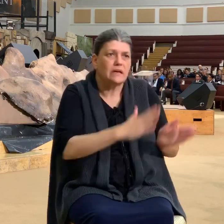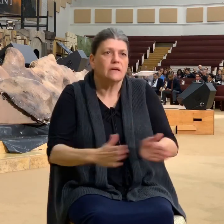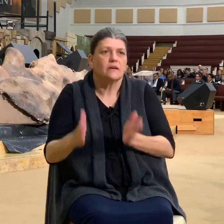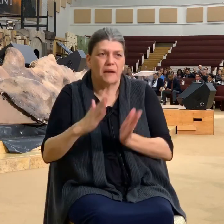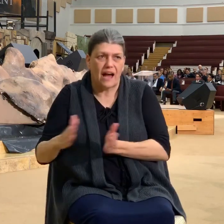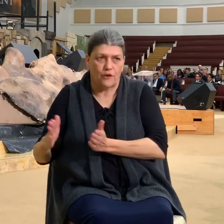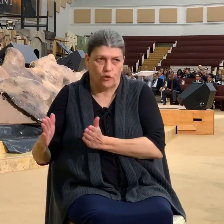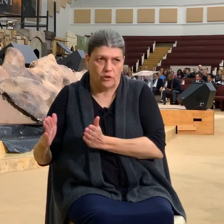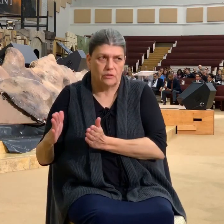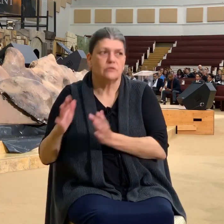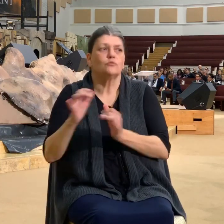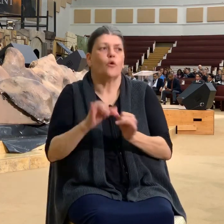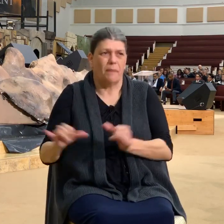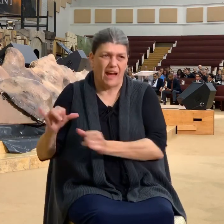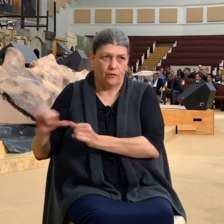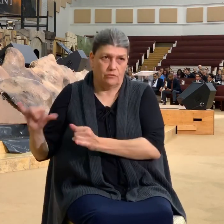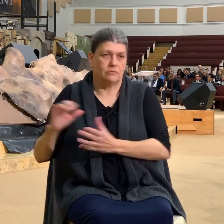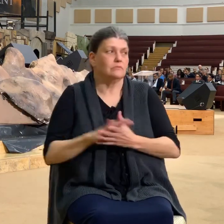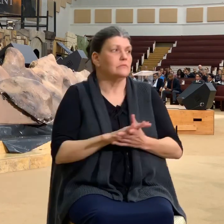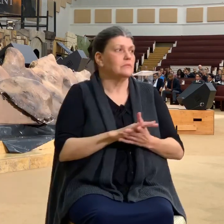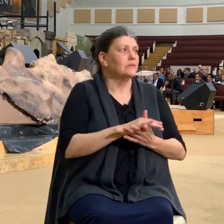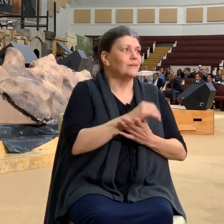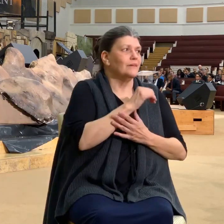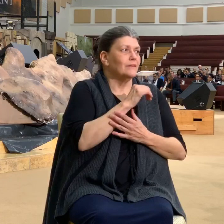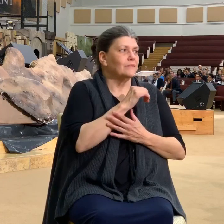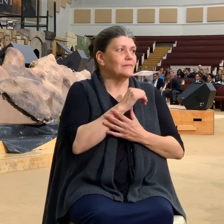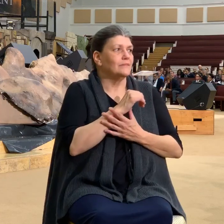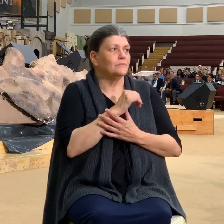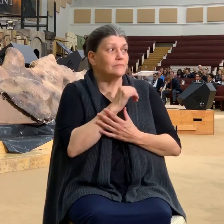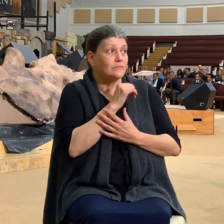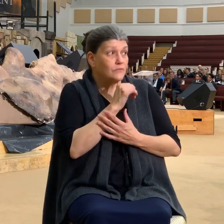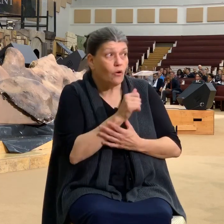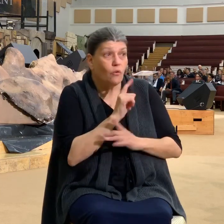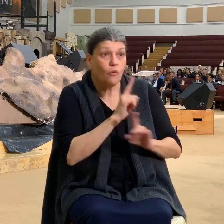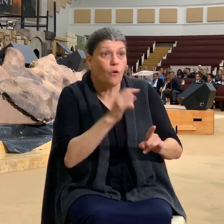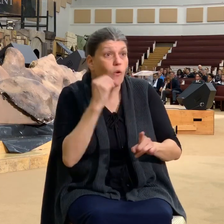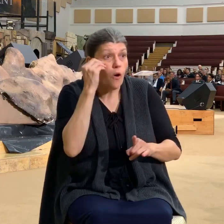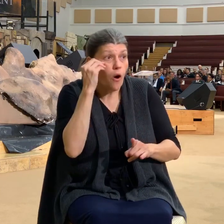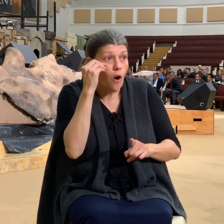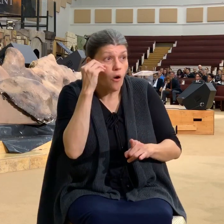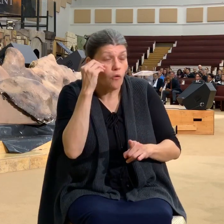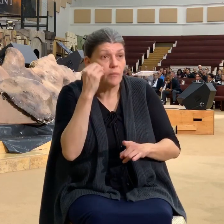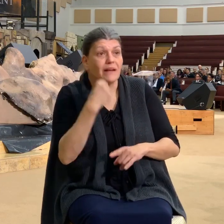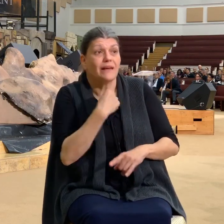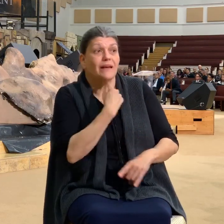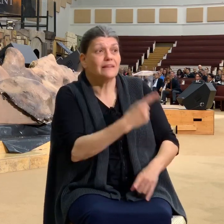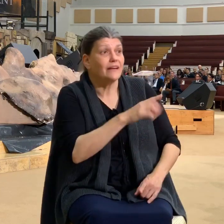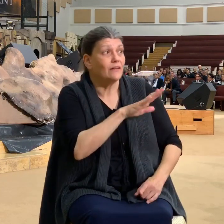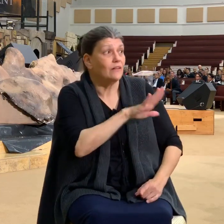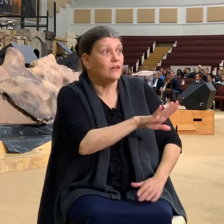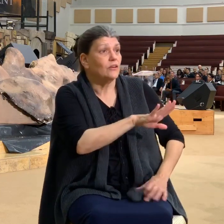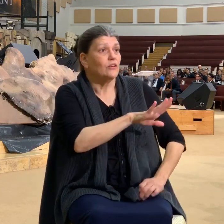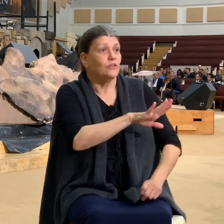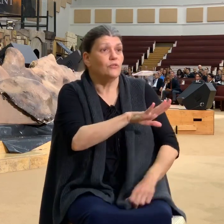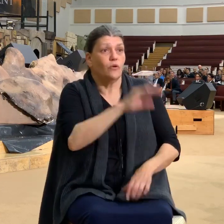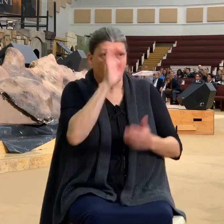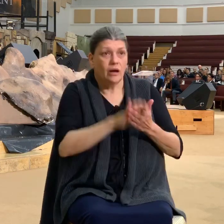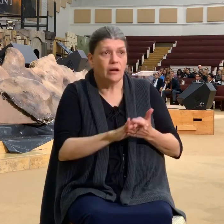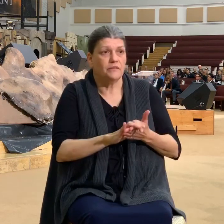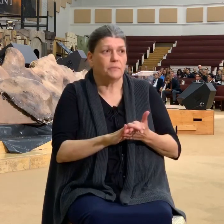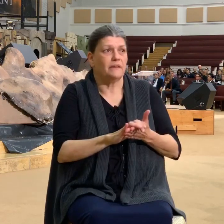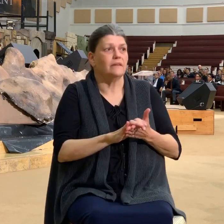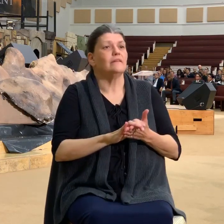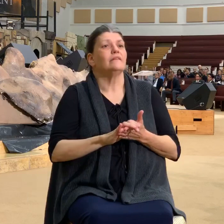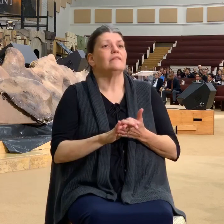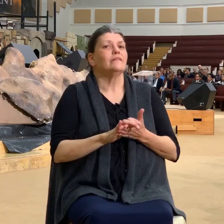get home and undermine to your husband what I preach at this church. That's what the context of that scripture is. But don't